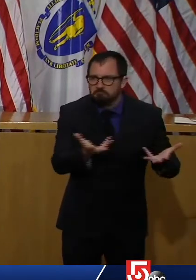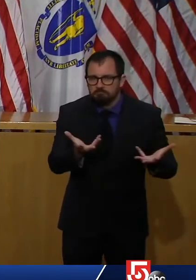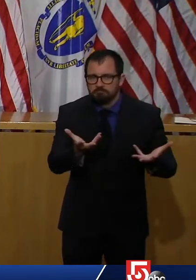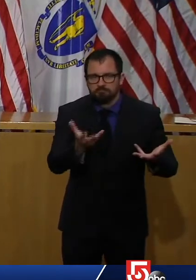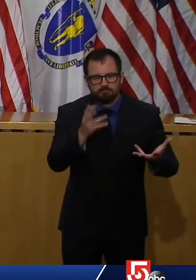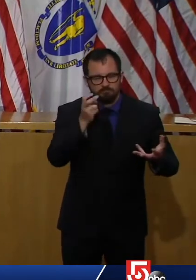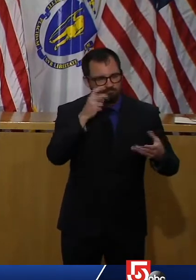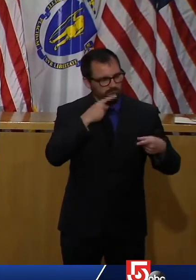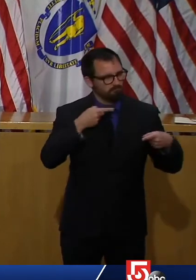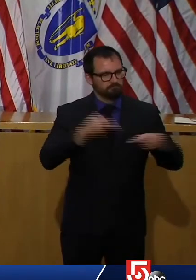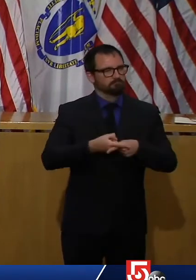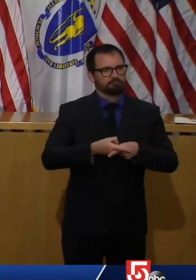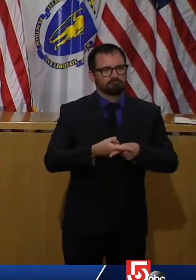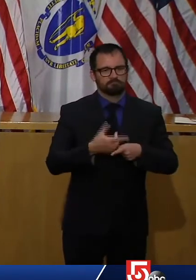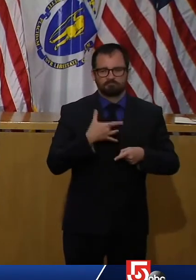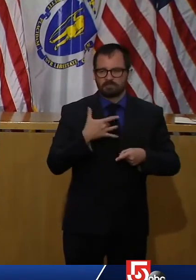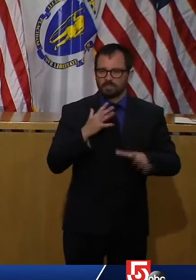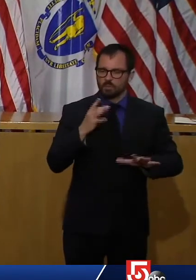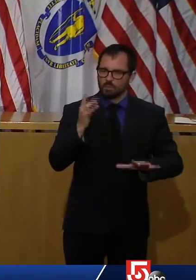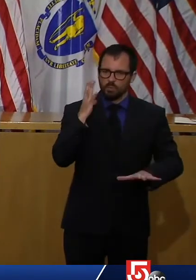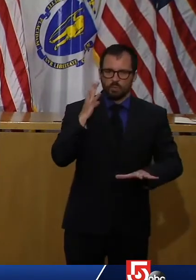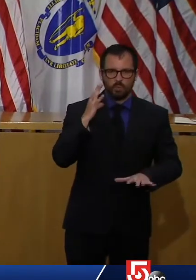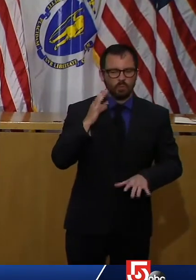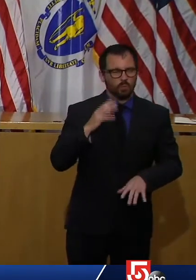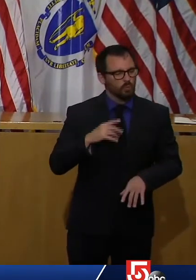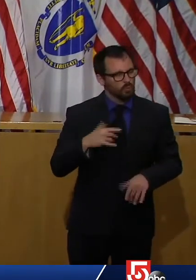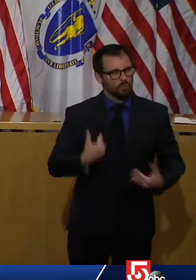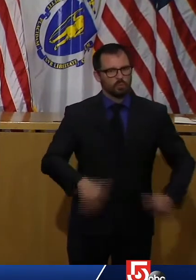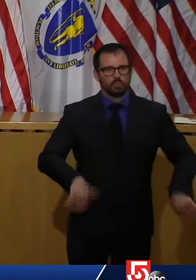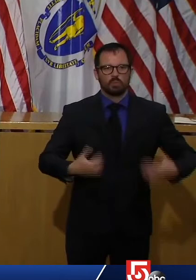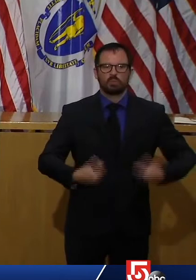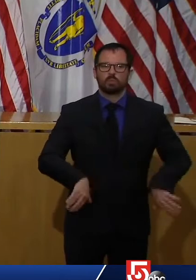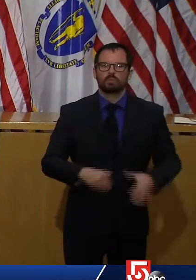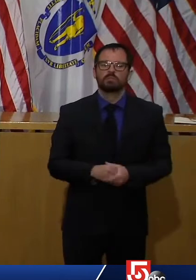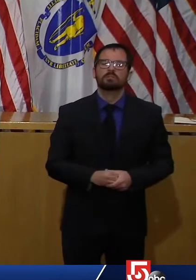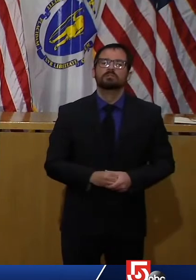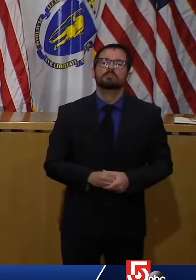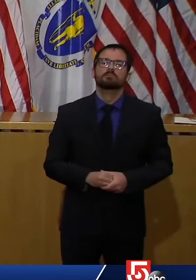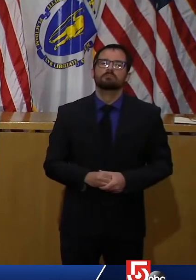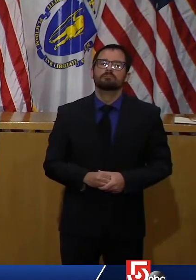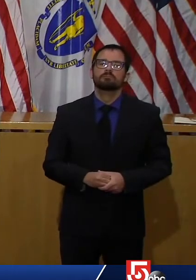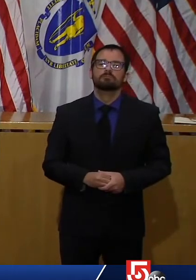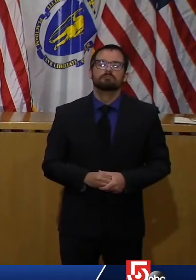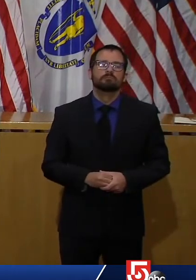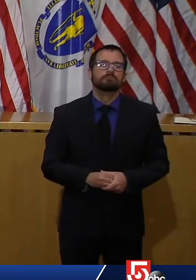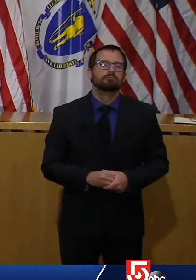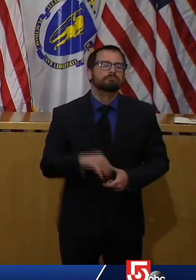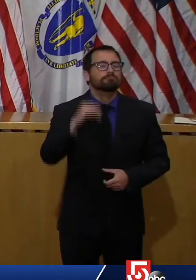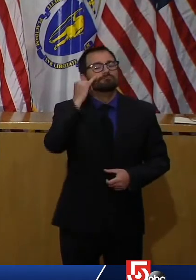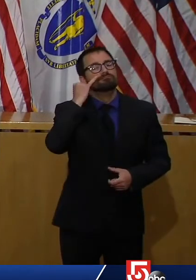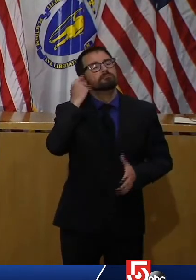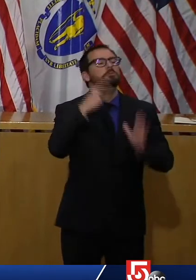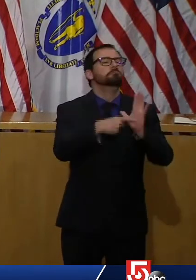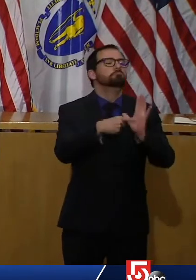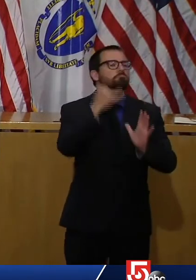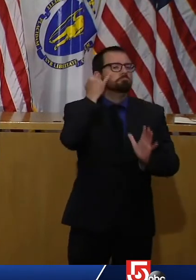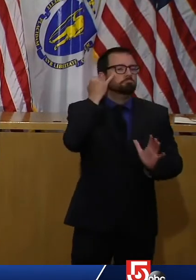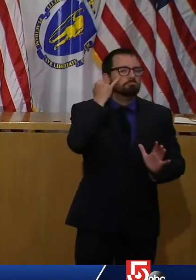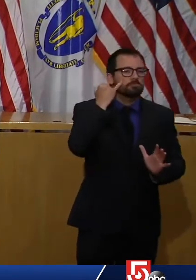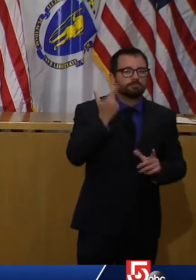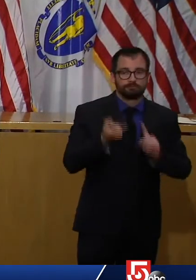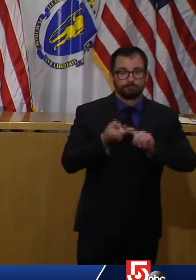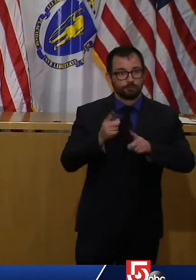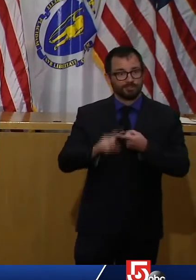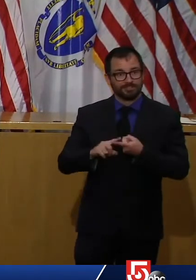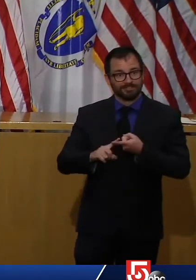the audience, if I got a phone call from a friend of mine or a text from a friend of mine that said, you were my last close contact or one of my last close